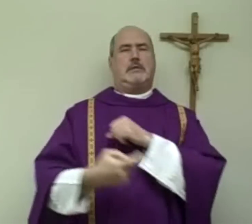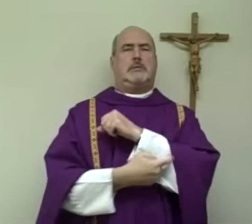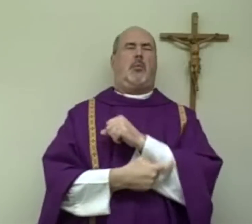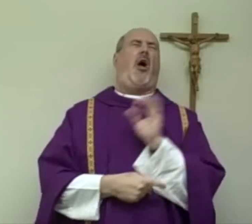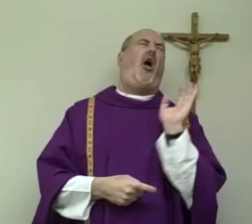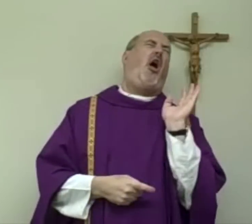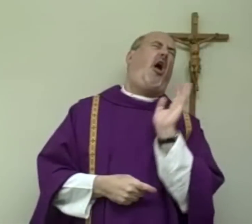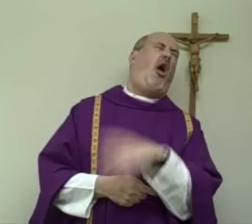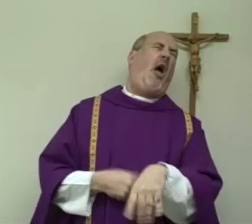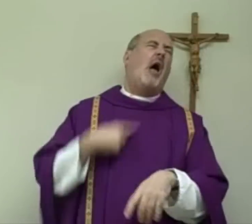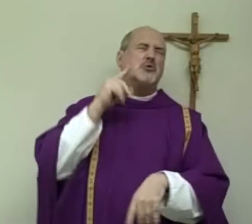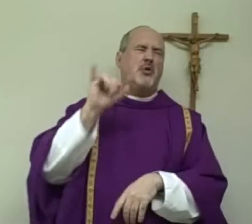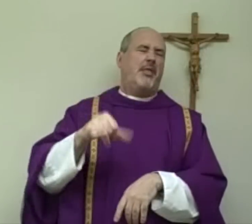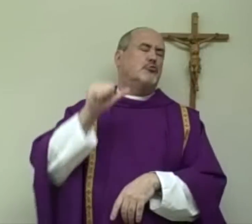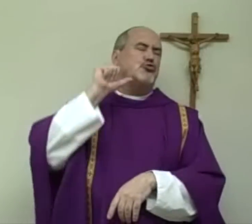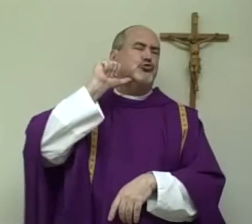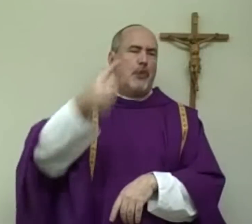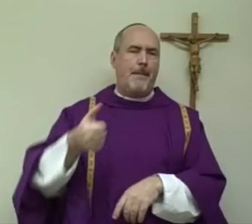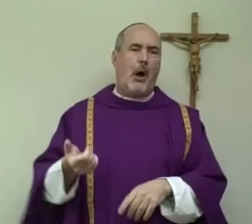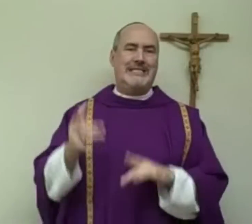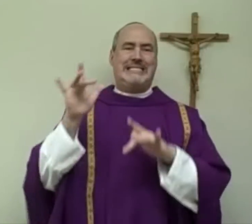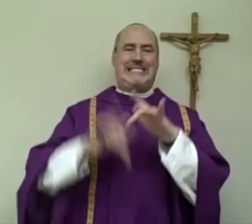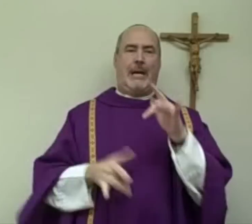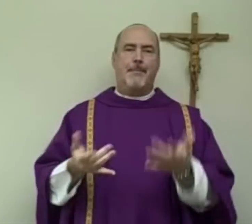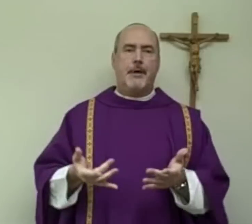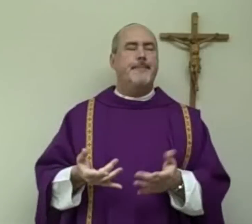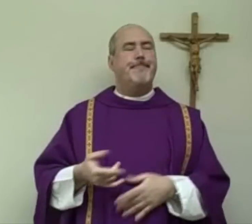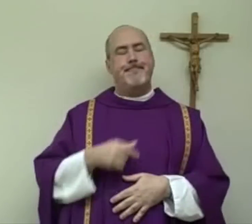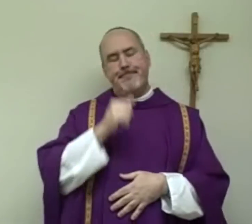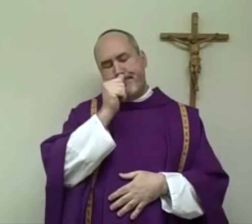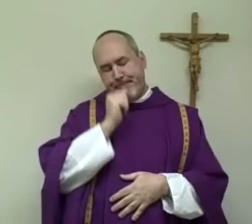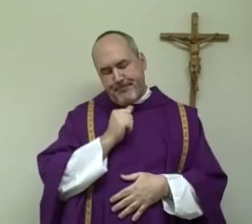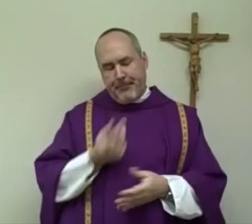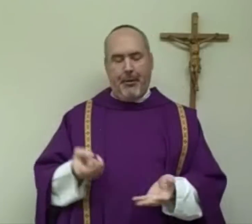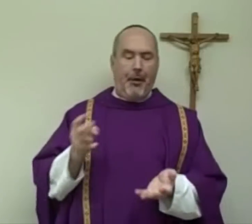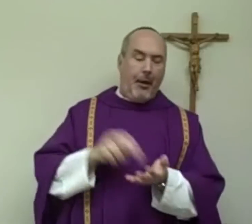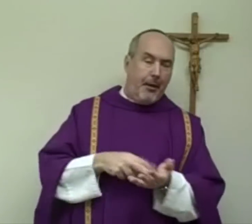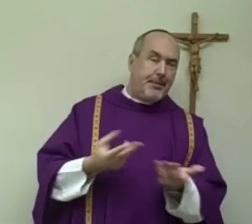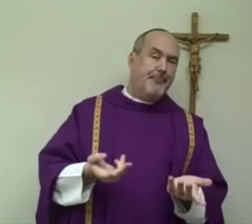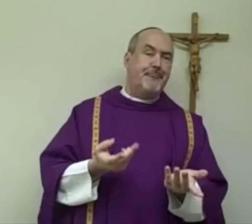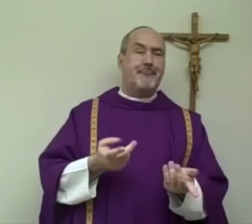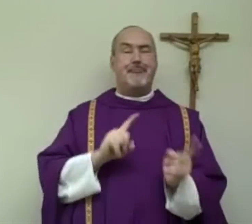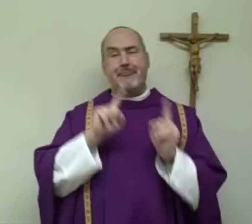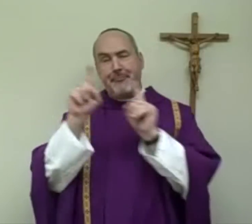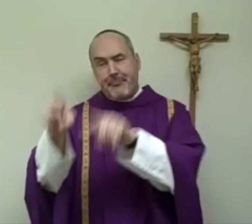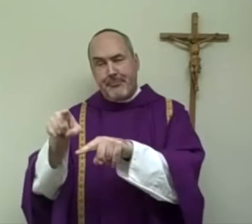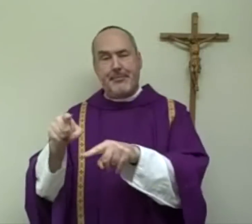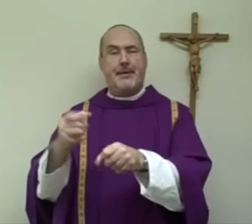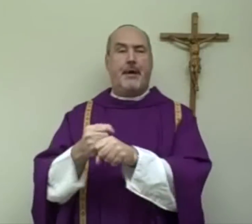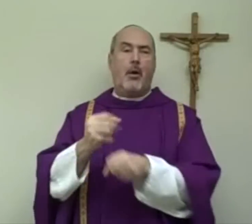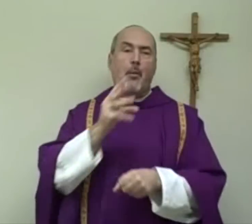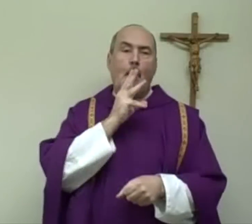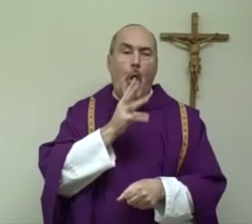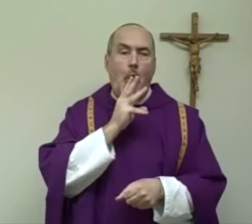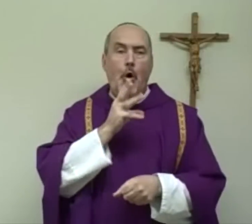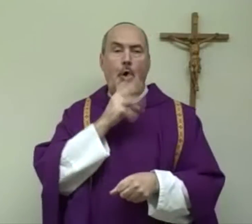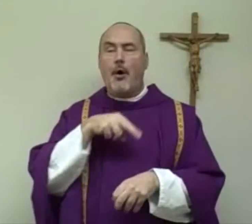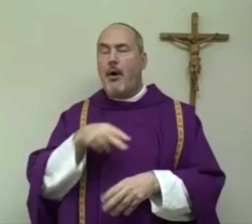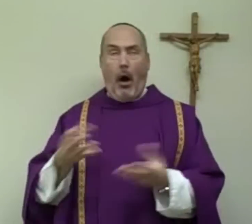went to the well to fetch water. And she, even though it was boring, even though she could have been tempted not to, she still